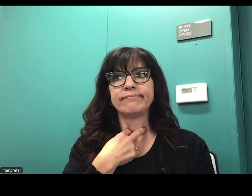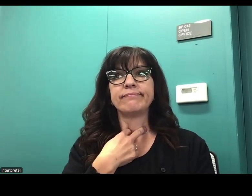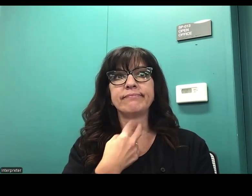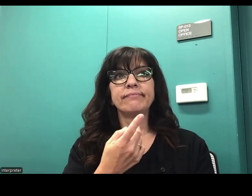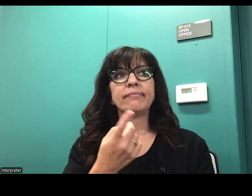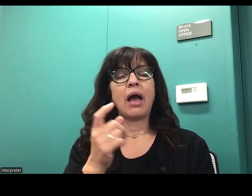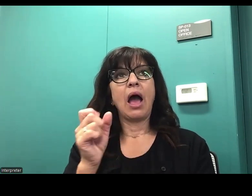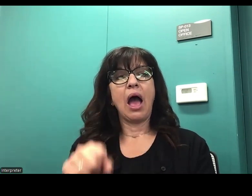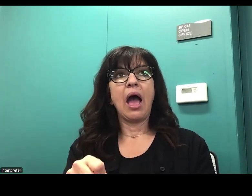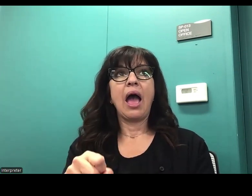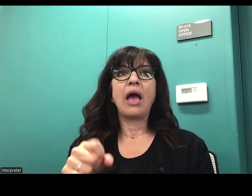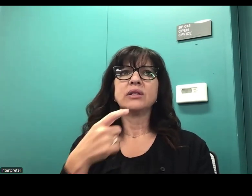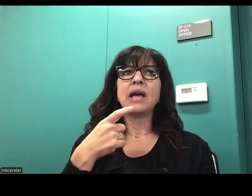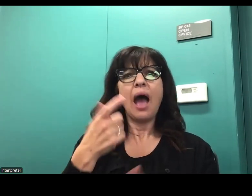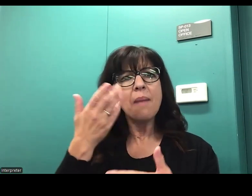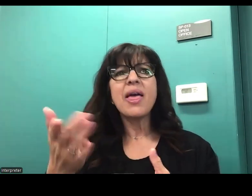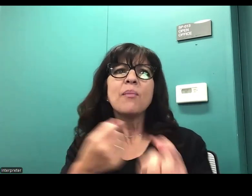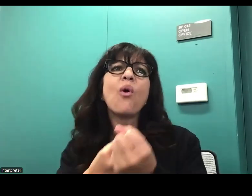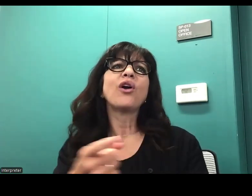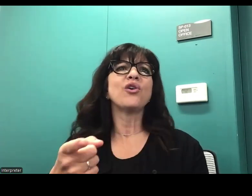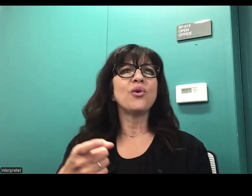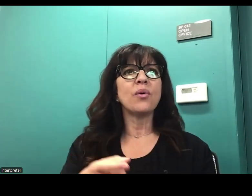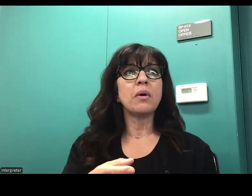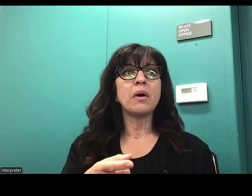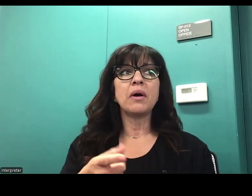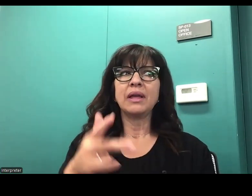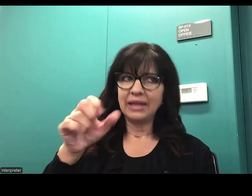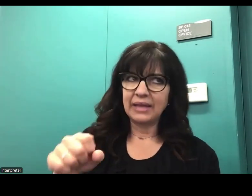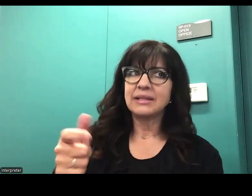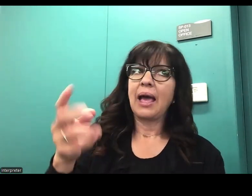And I could sit there and say, hey, I'm there for you. And I am,